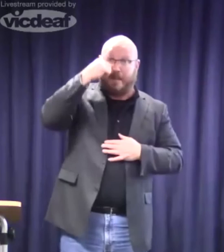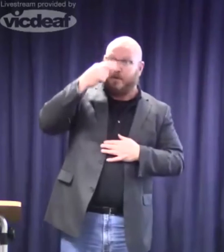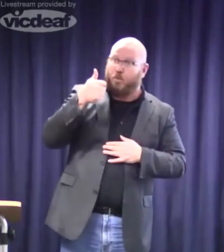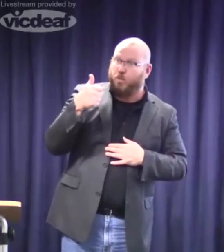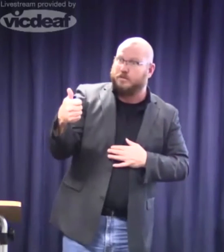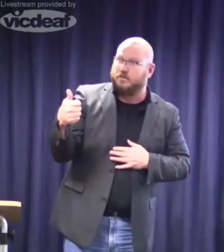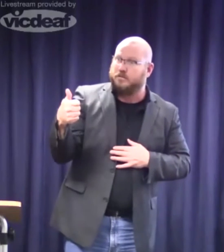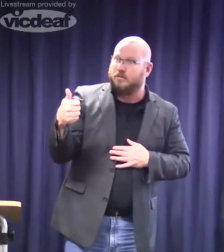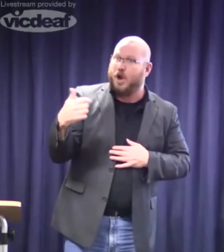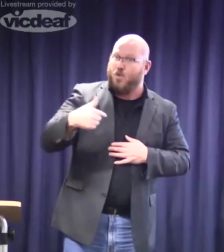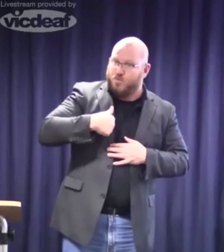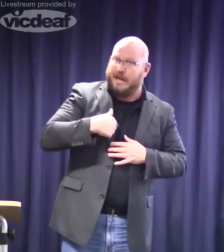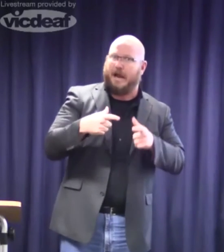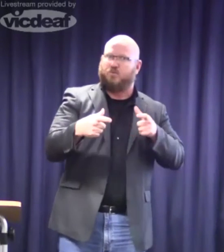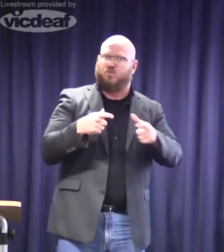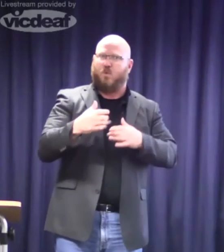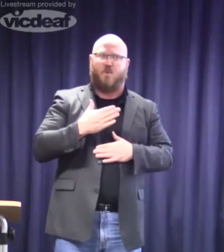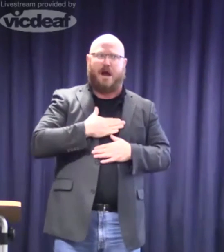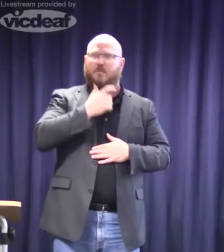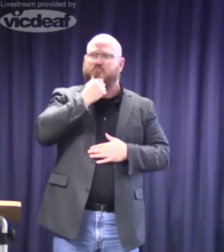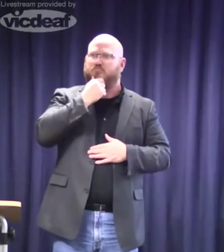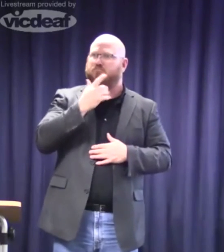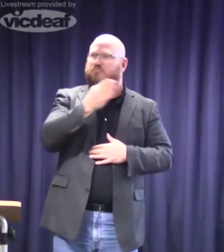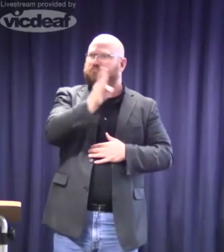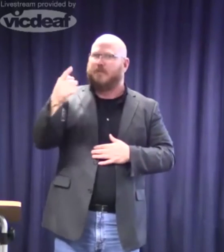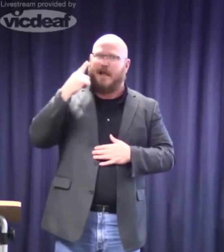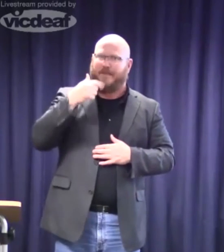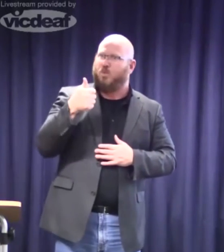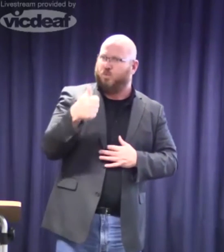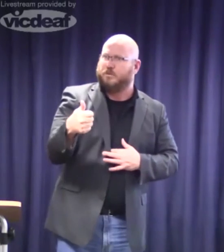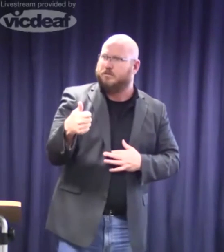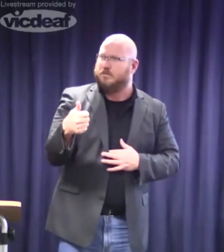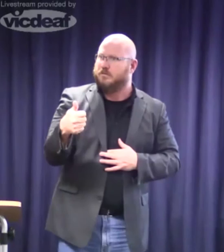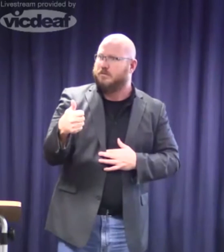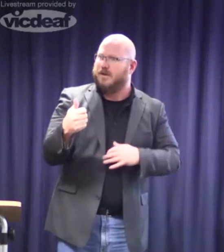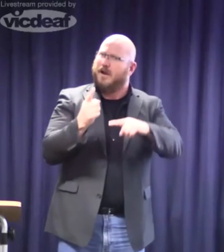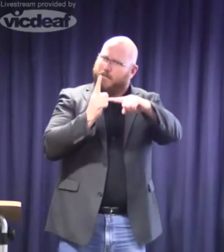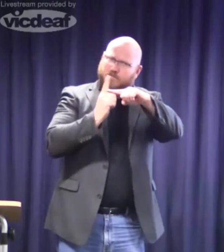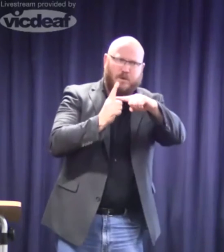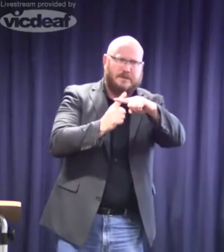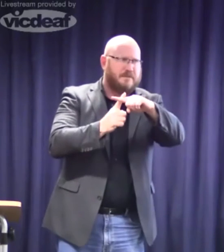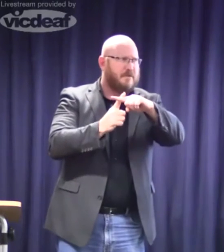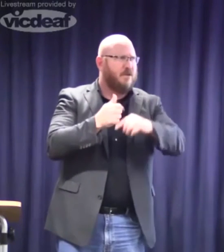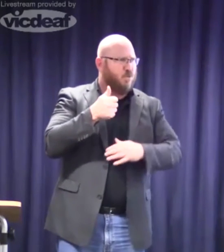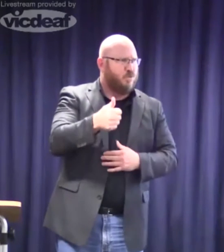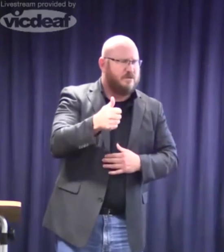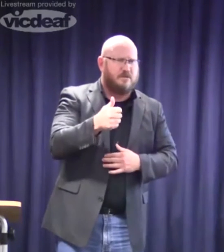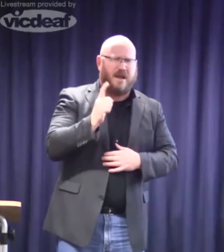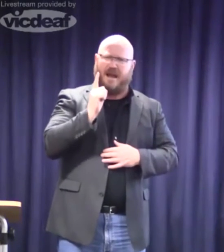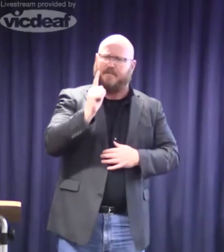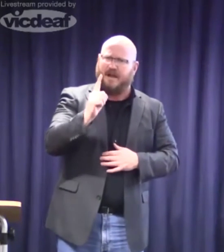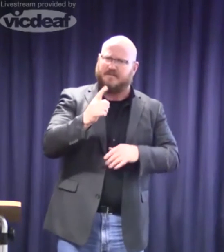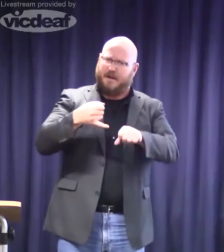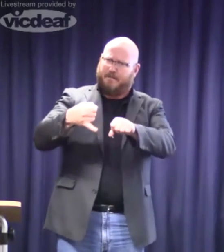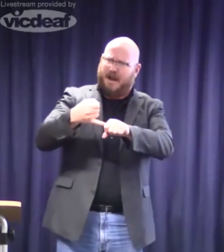funds. This is going to be a new experience for many in the deaf community, and I think that's great, because we are able to make our